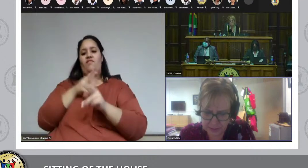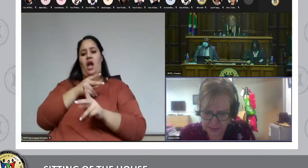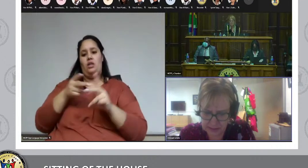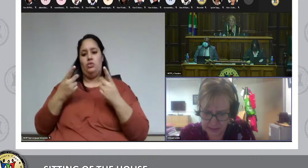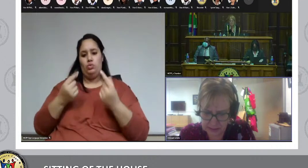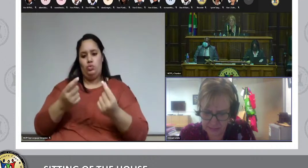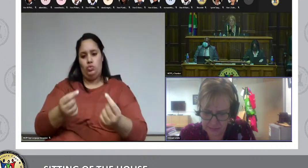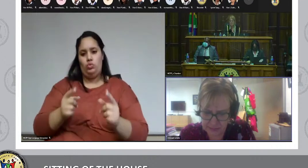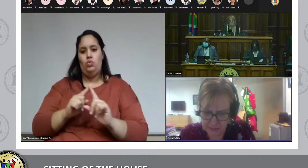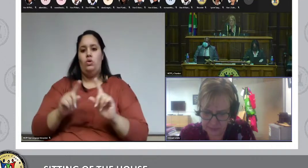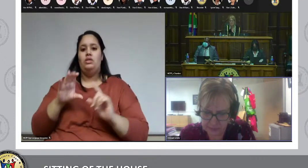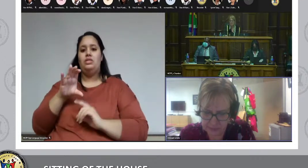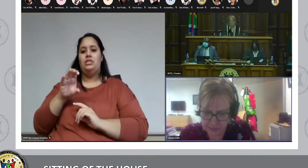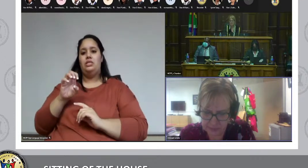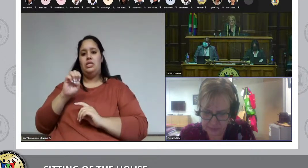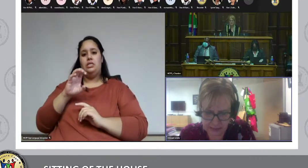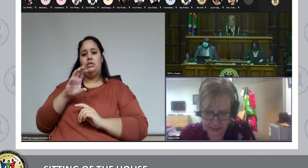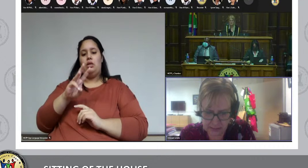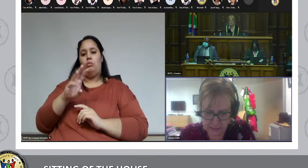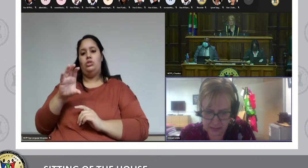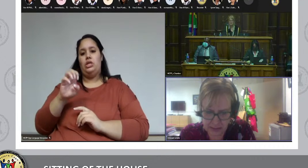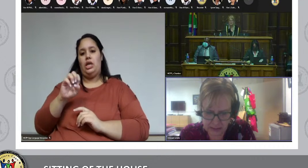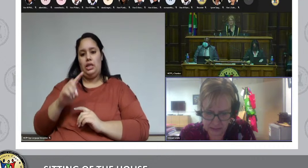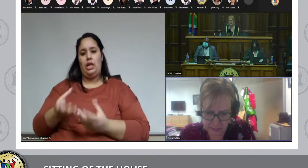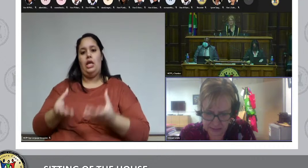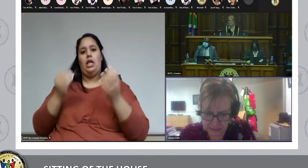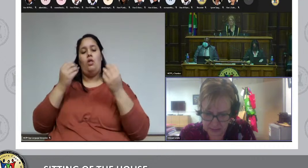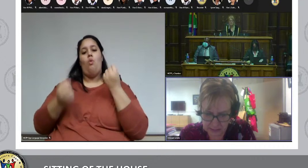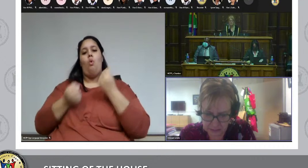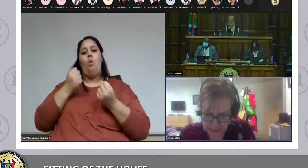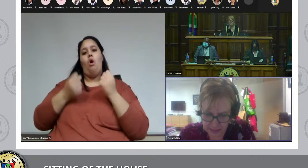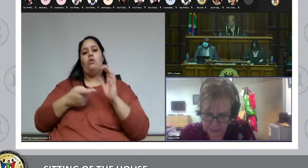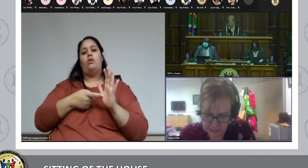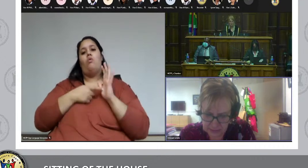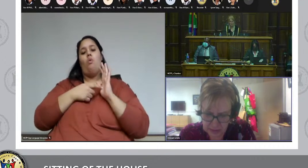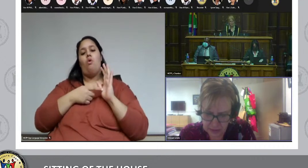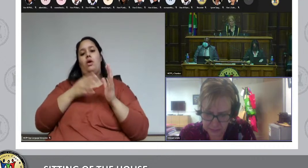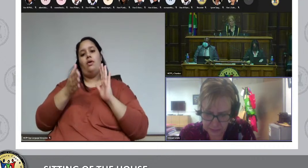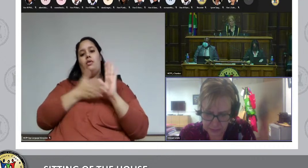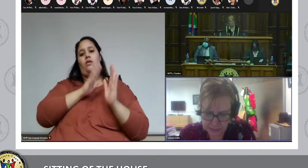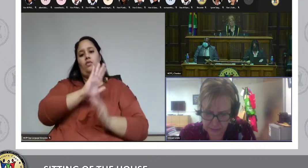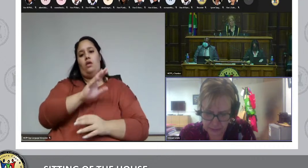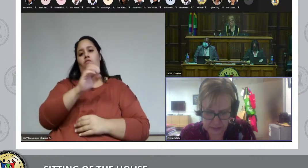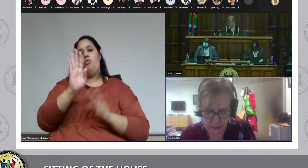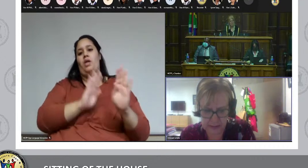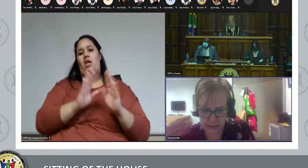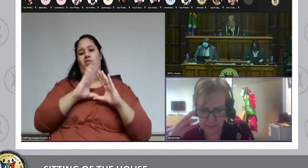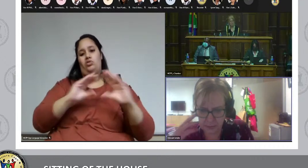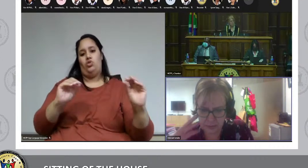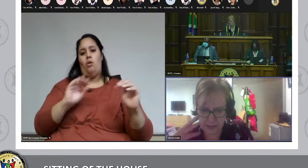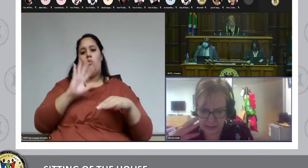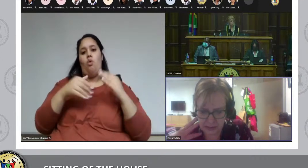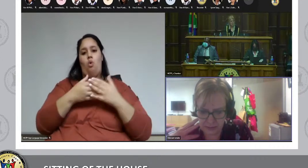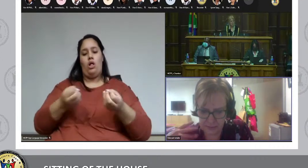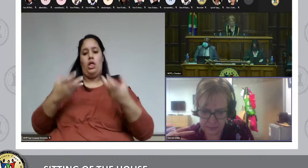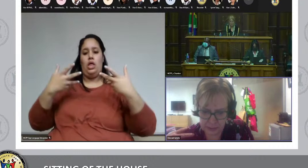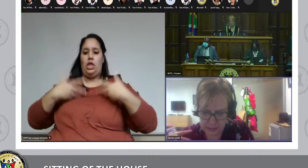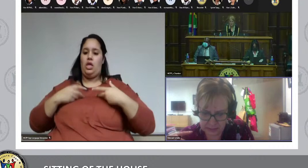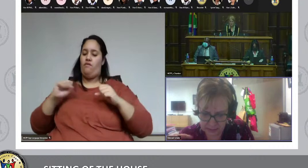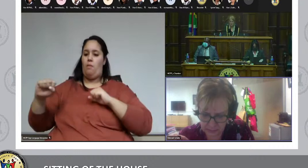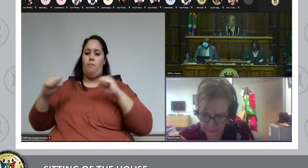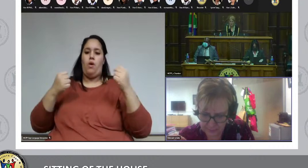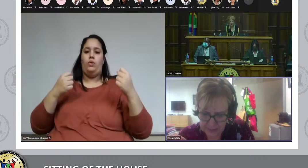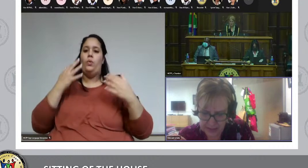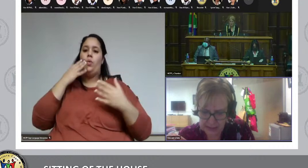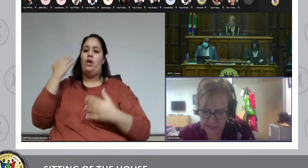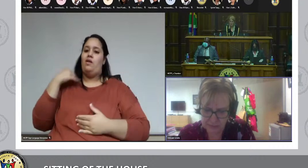in the WCED having to obtain an interdict against them, stopping this sluggish behavior, which order was granted on an unopposed basis in February